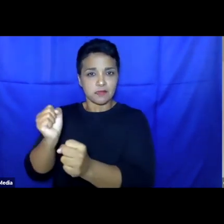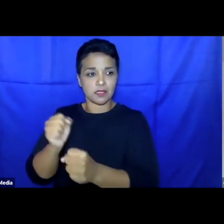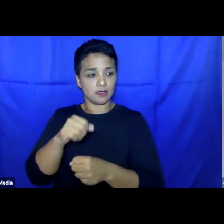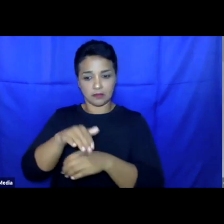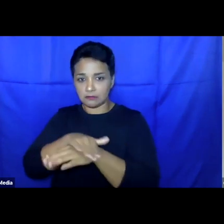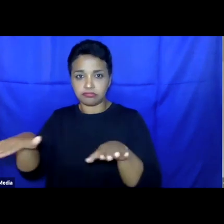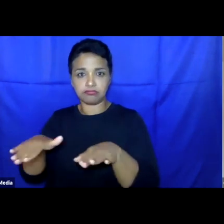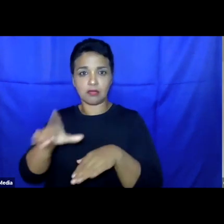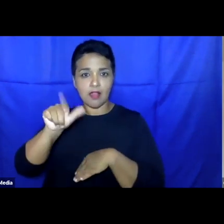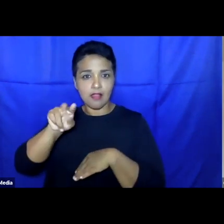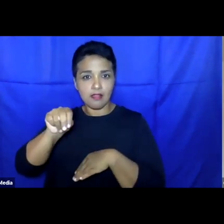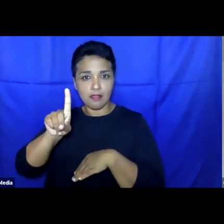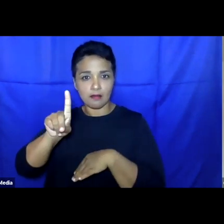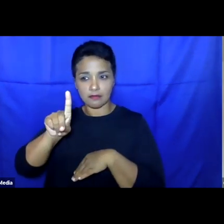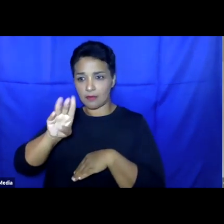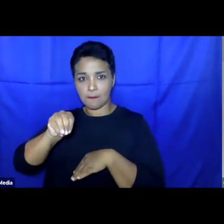voluntary return.